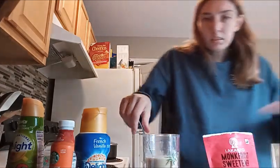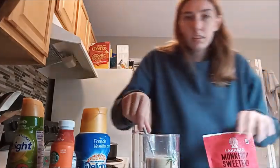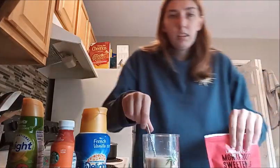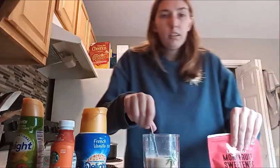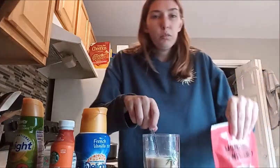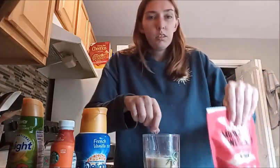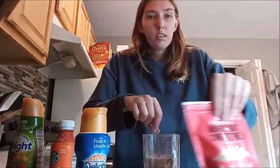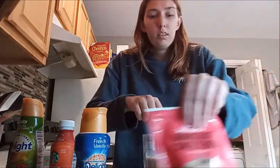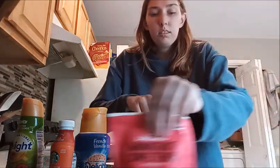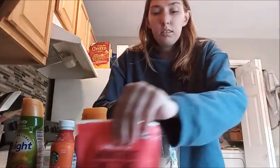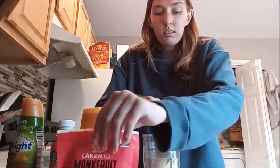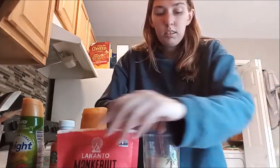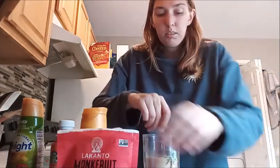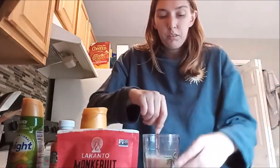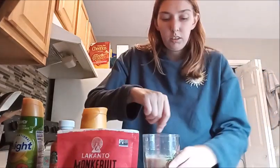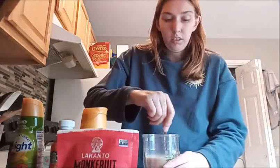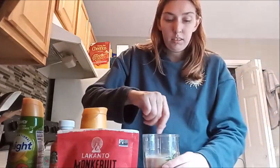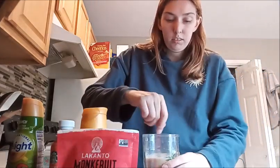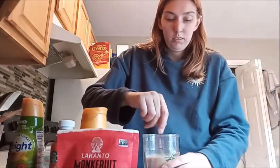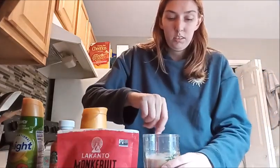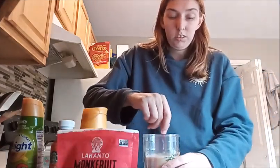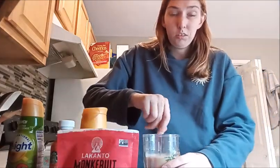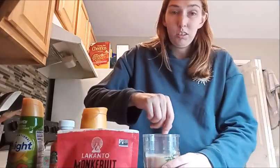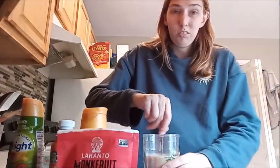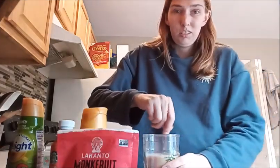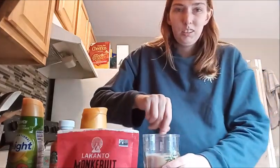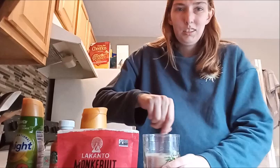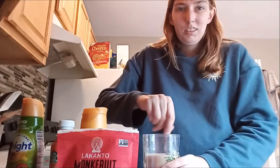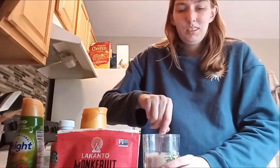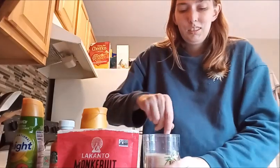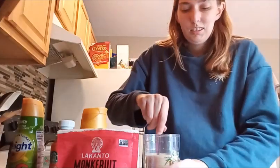And I don't know what this is gonna taste like with the coffee, so who knows.